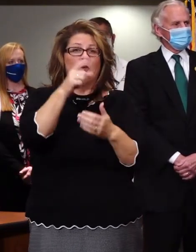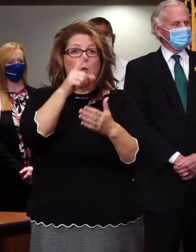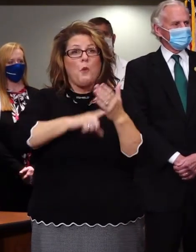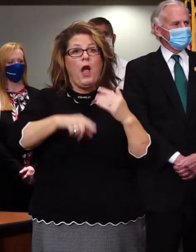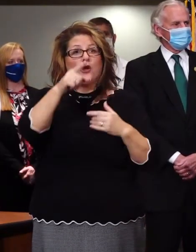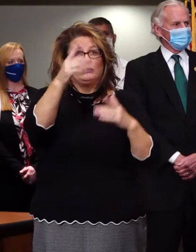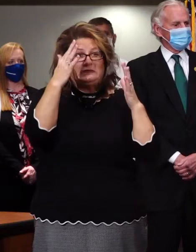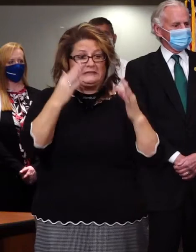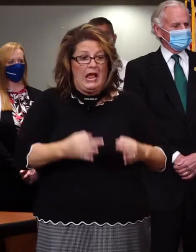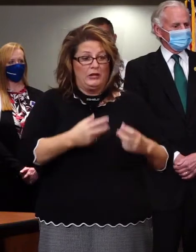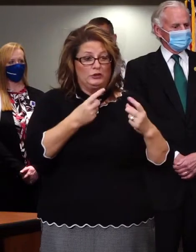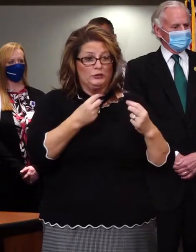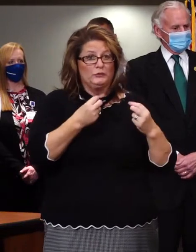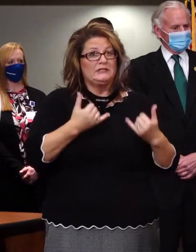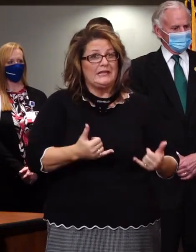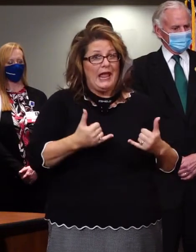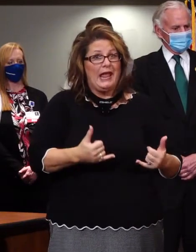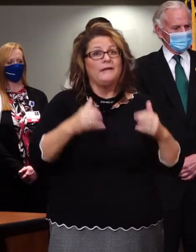will define what we face next.